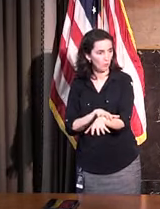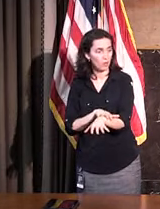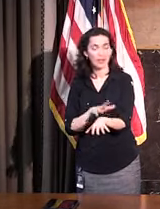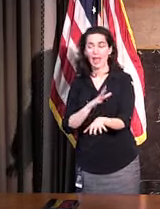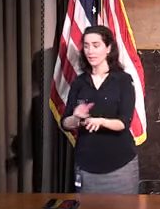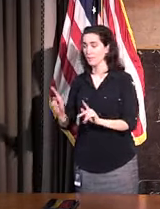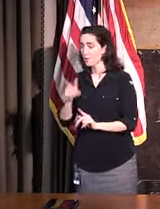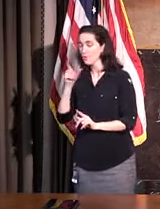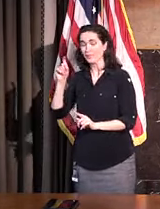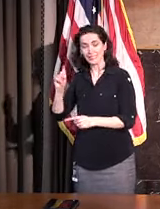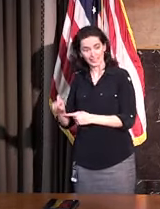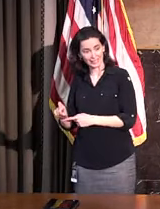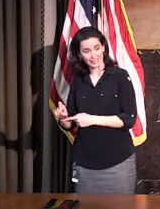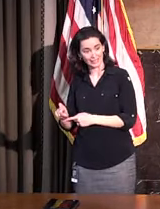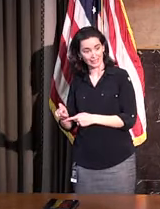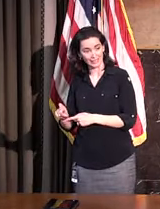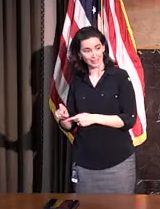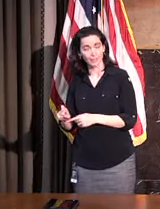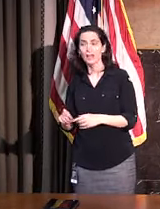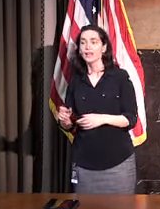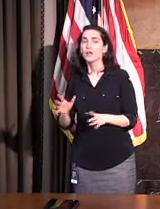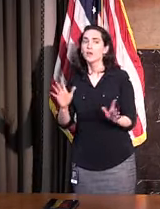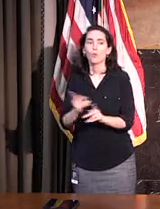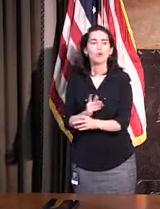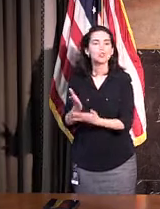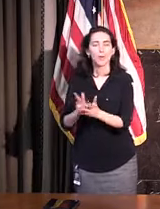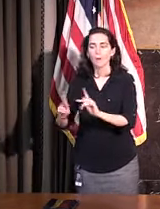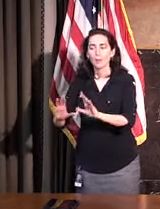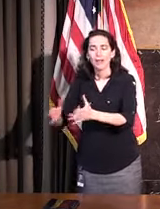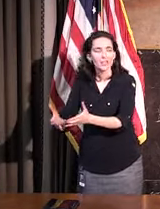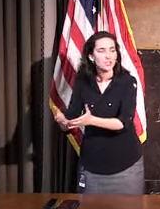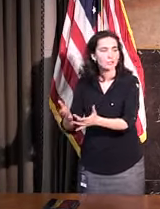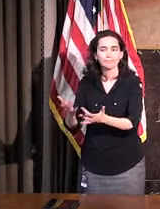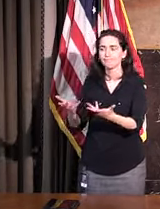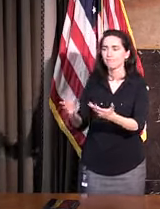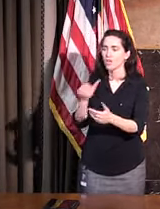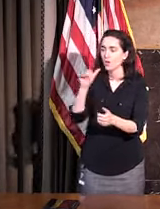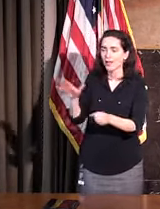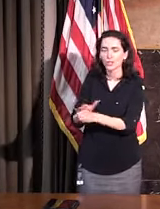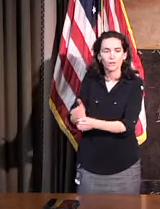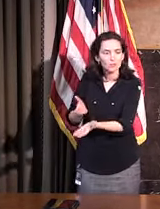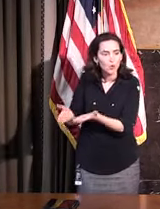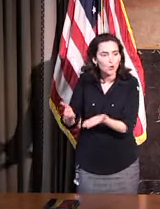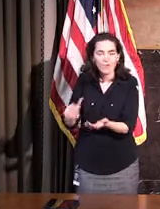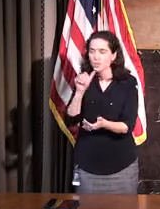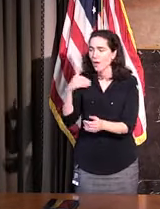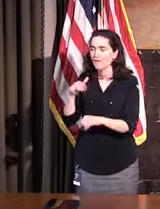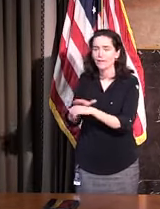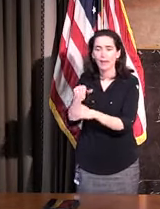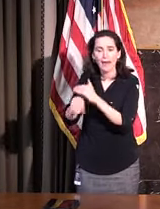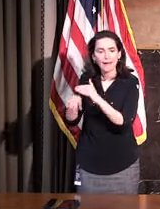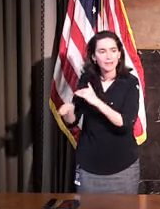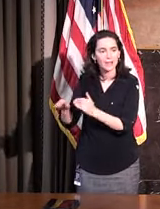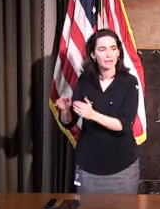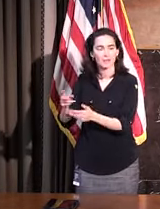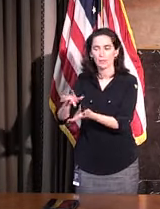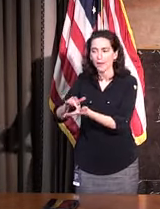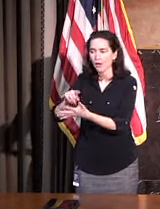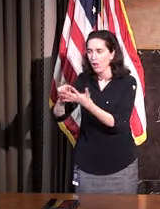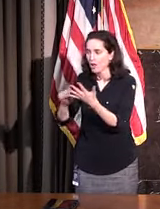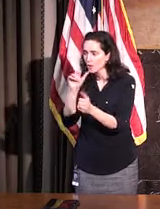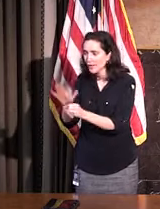barrier, especially between the underserved population and the vaccine. And we're not going to do that in Louisiana.